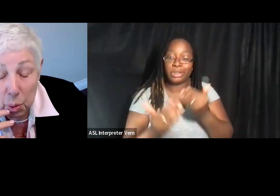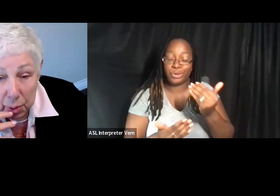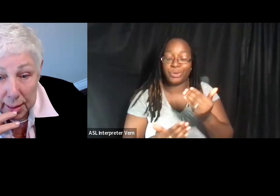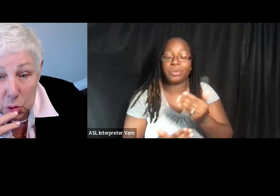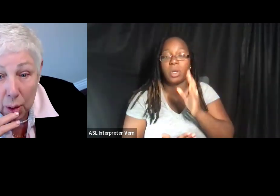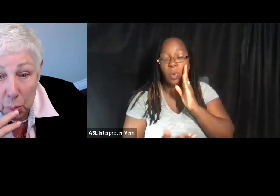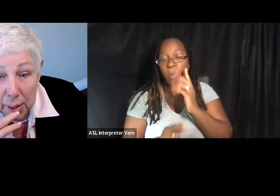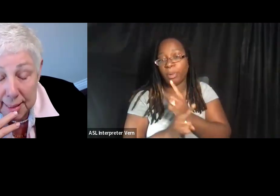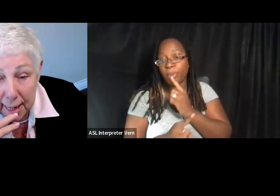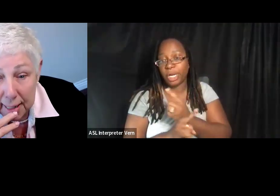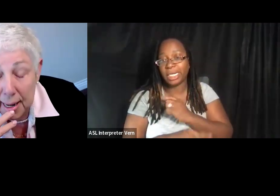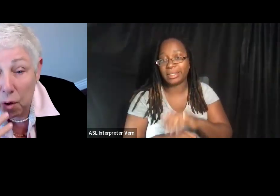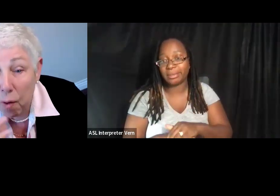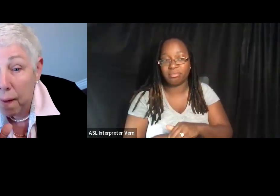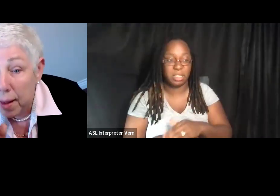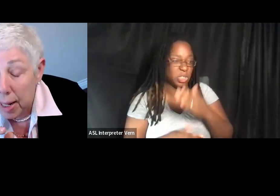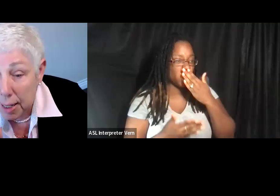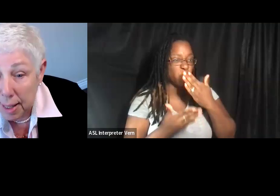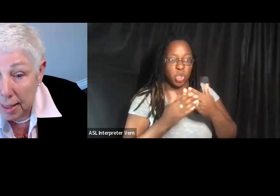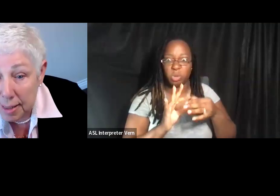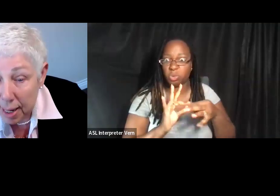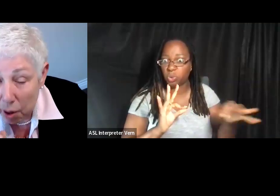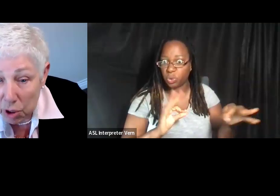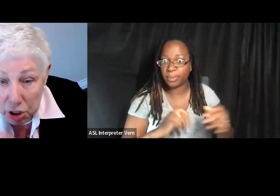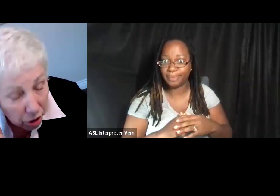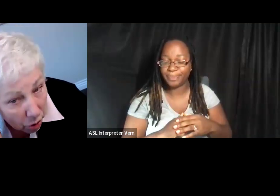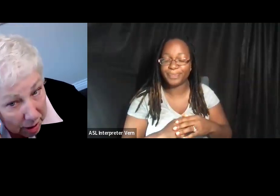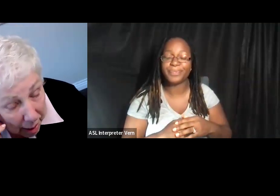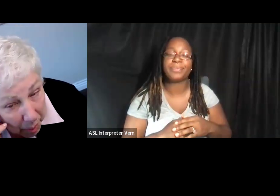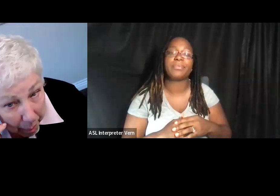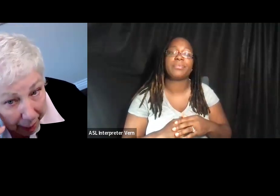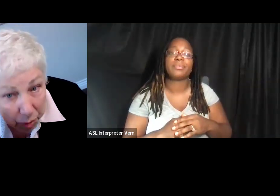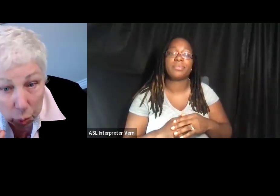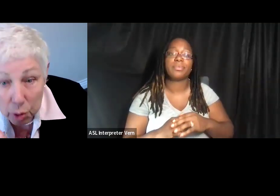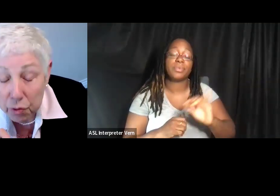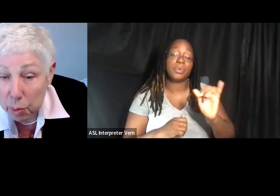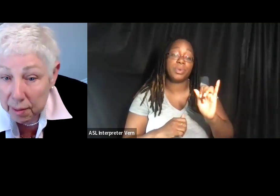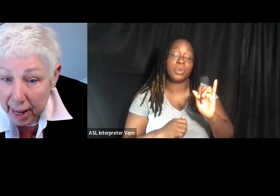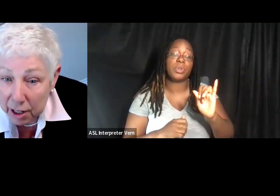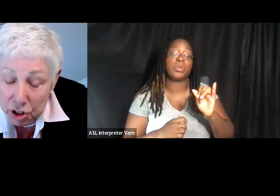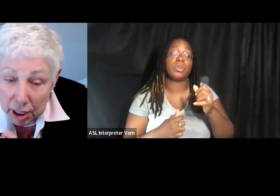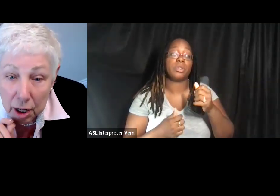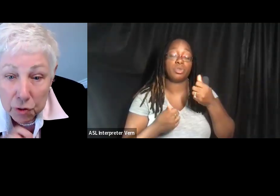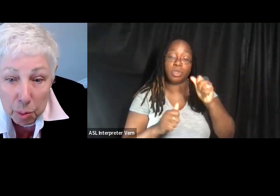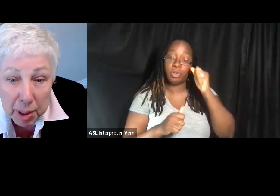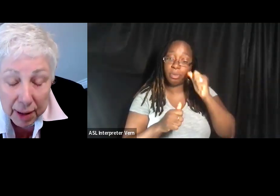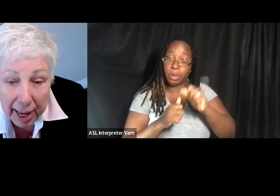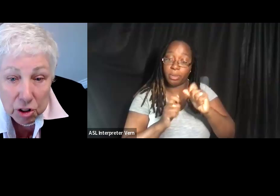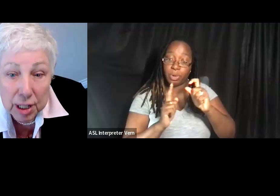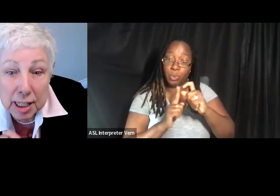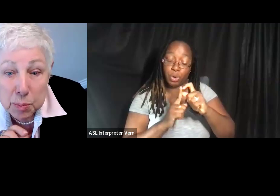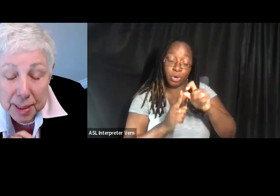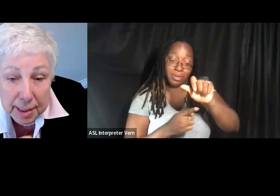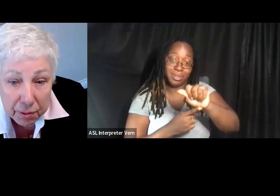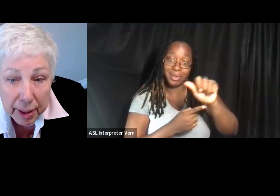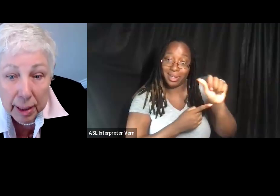be appropriate. It's quite well said. Now, that said, I want you to notice something about the word affirmative action. Affirmative